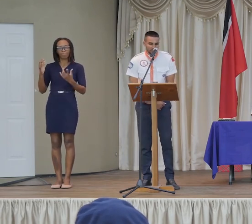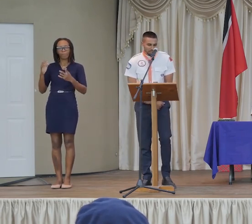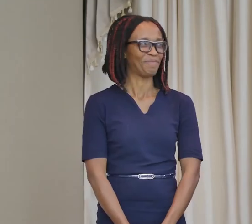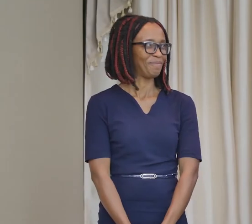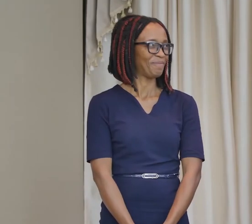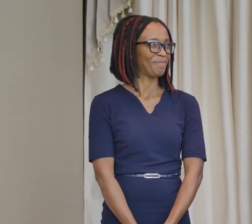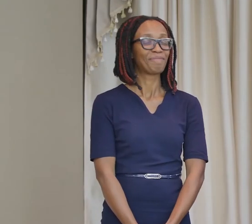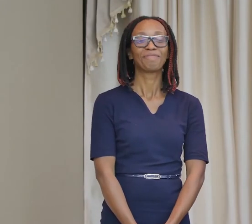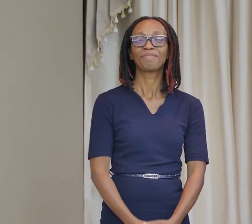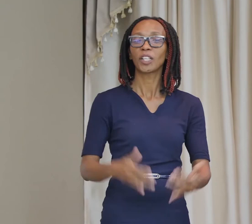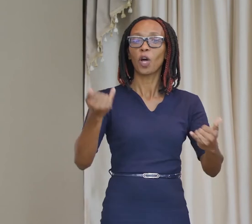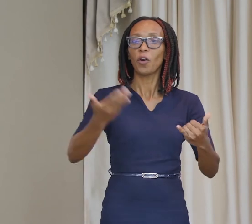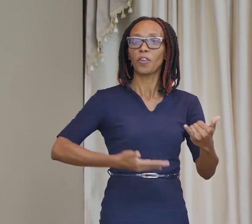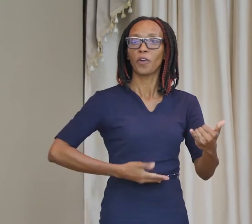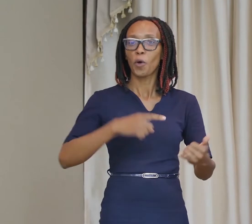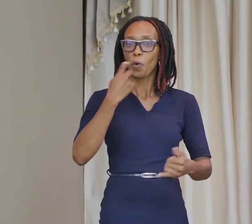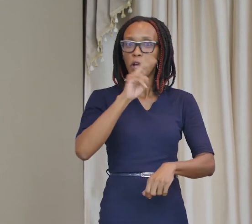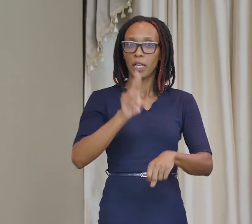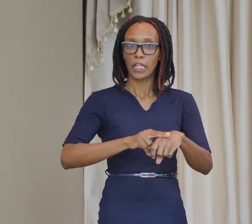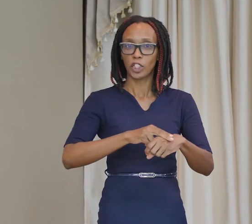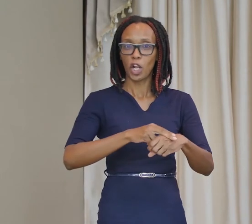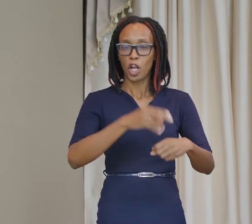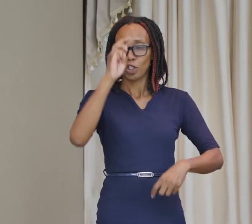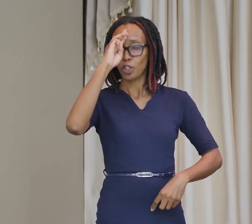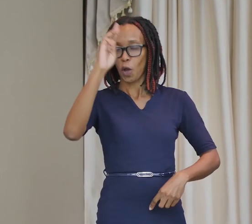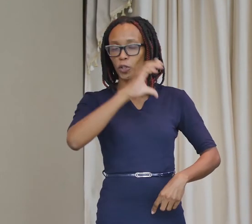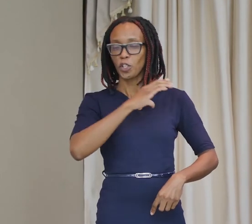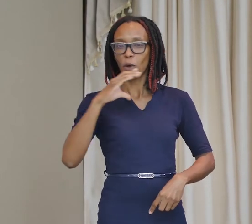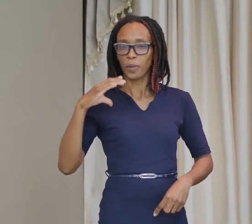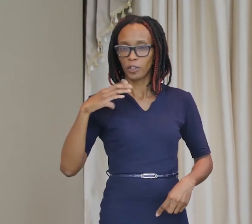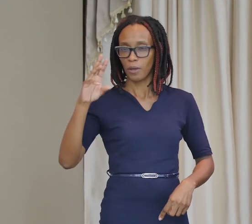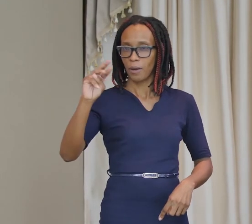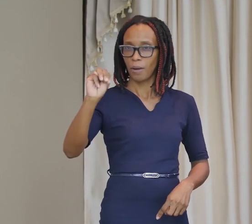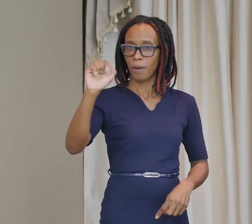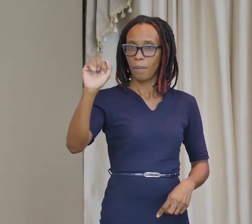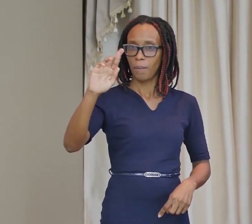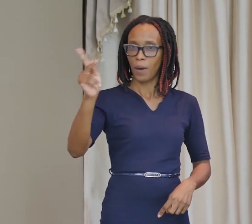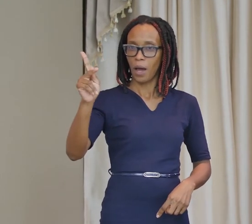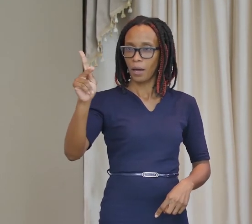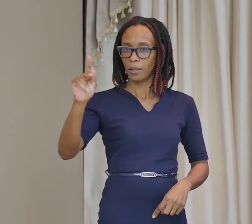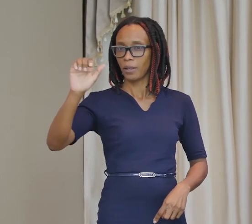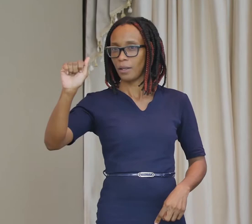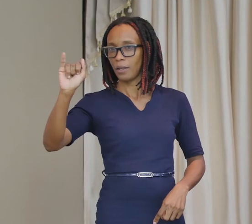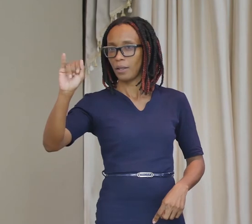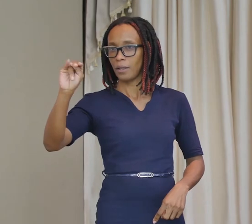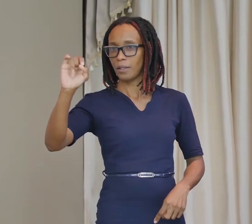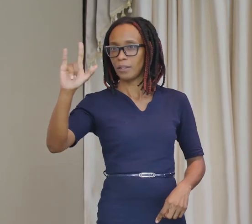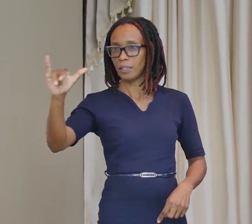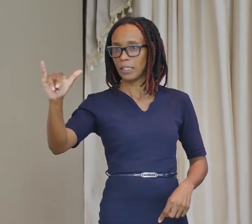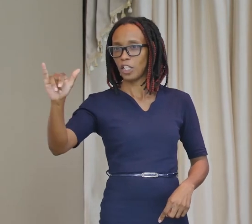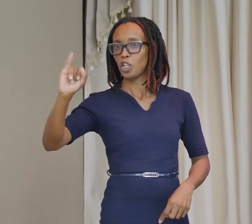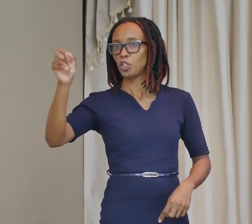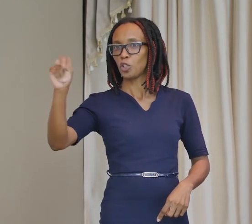awards. I'd like to invite our National Scout Commissioner, Mr. Mark Ainsley John, to present the awards to our President Scouts